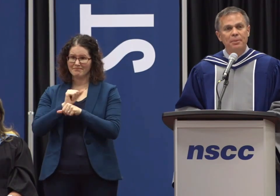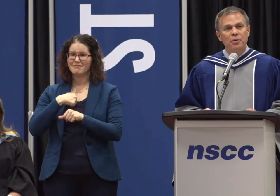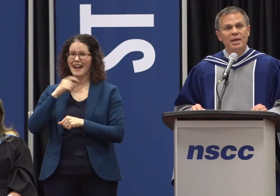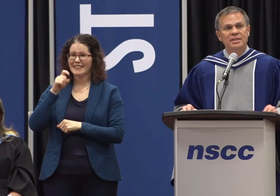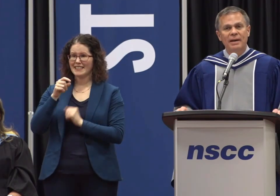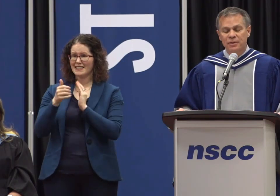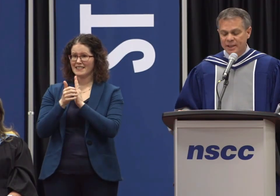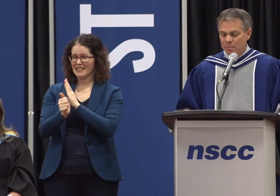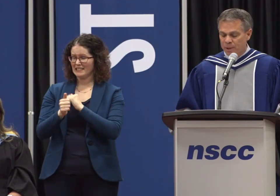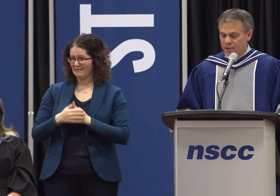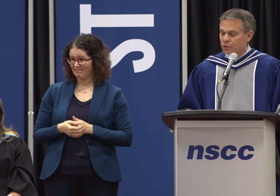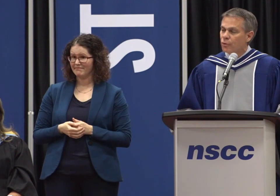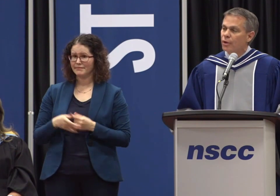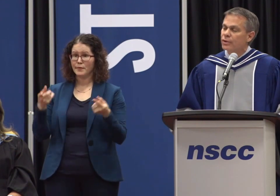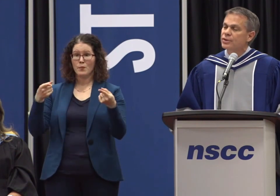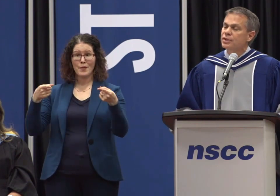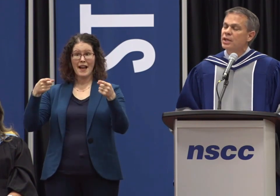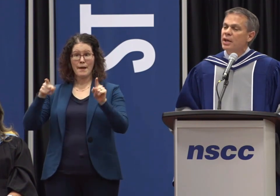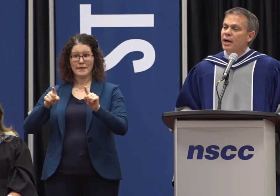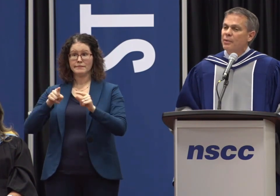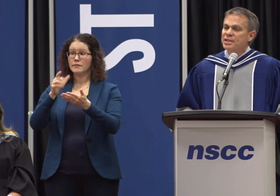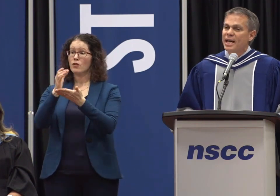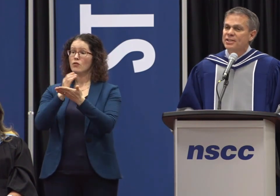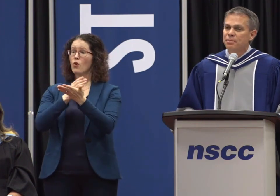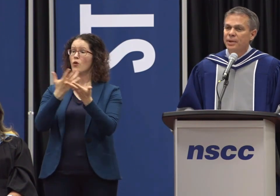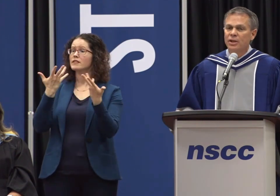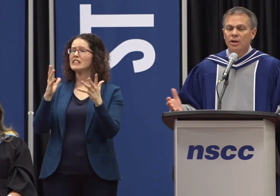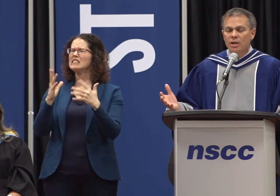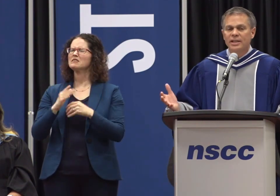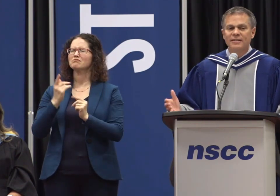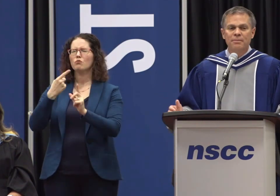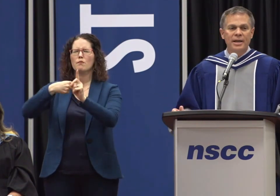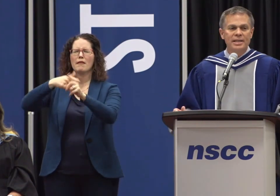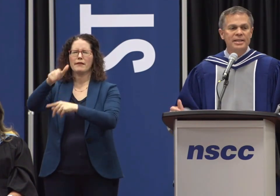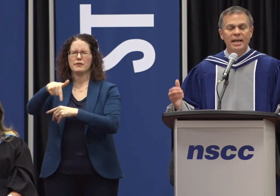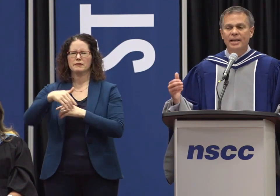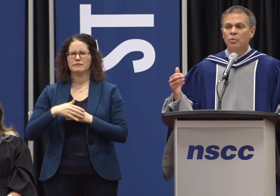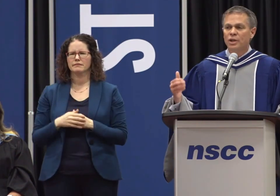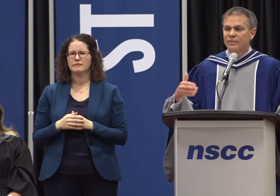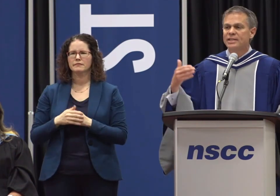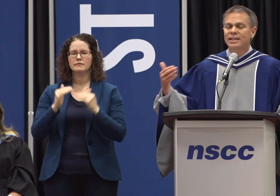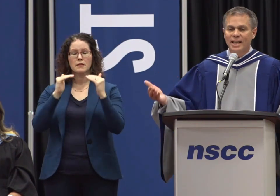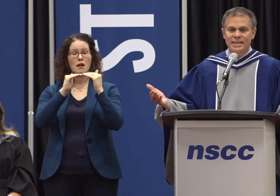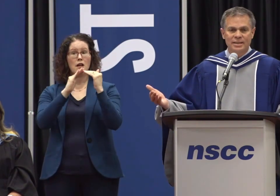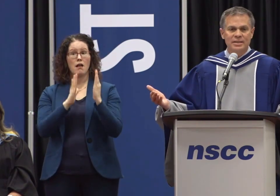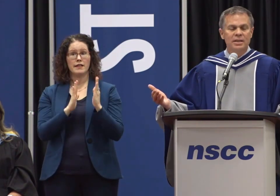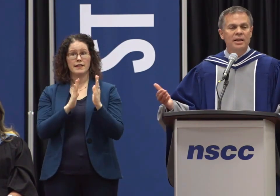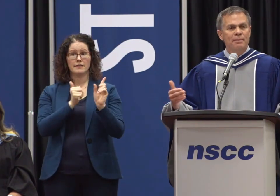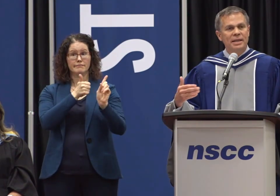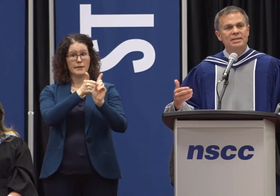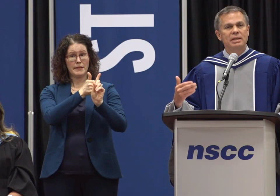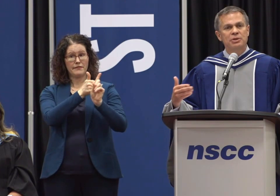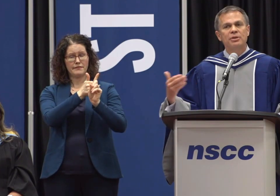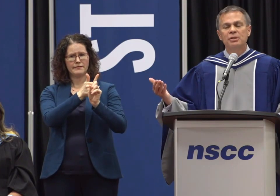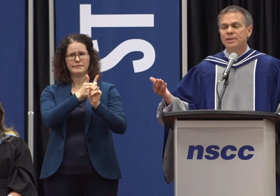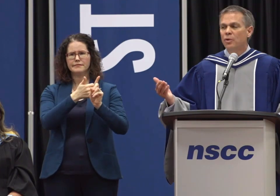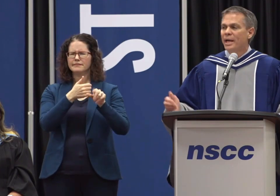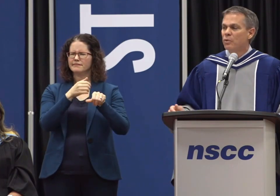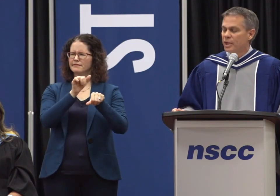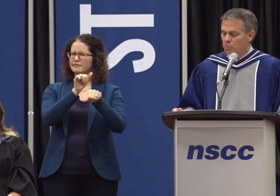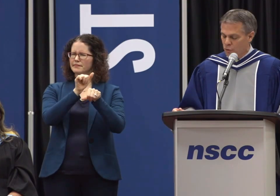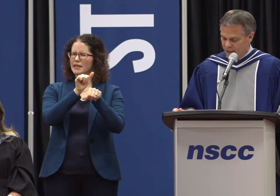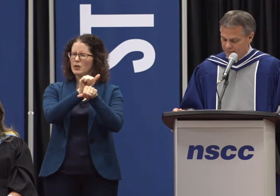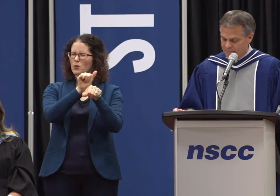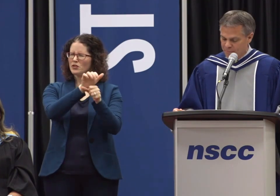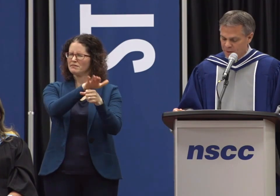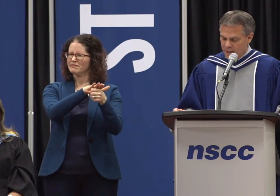just a couple of weeks after I completed the course, I was asked by a colleague of mine to take one of his classes because he was going to be away